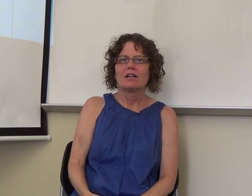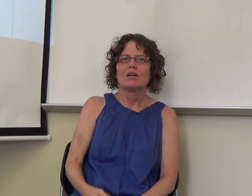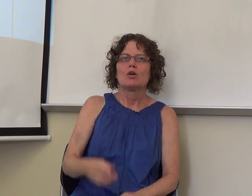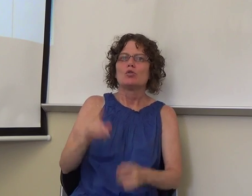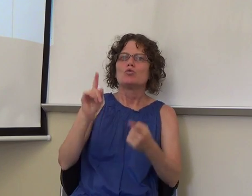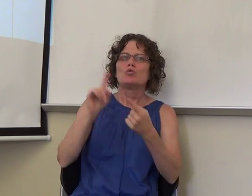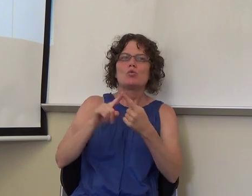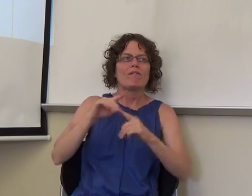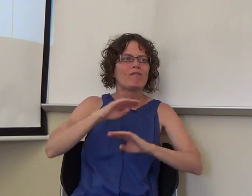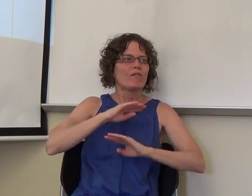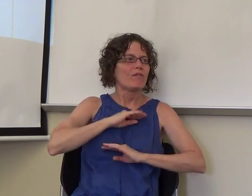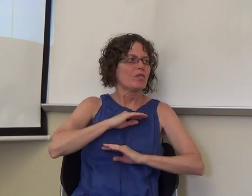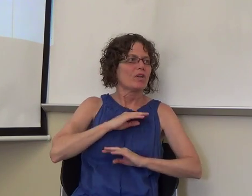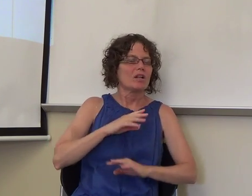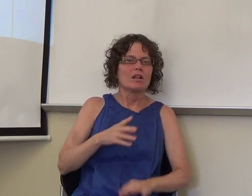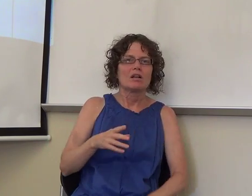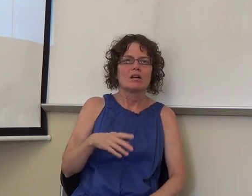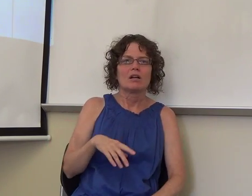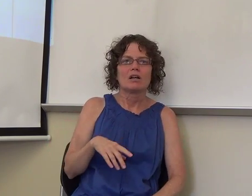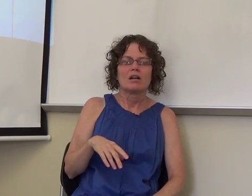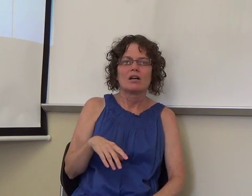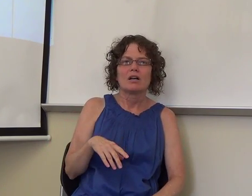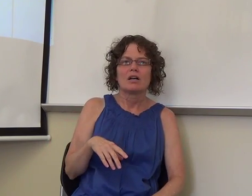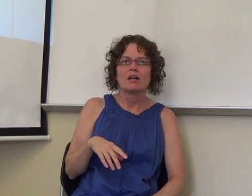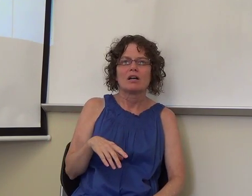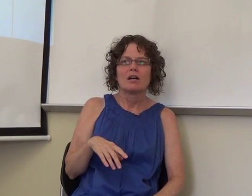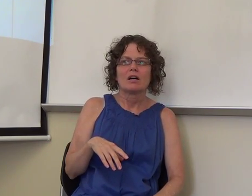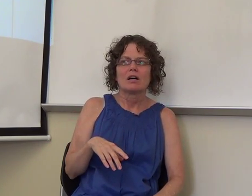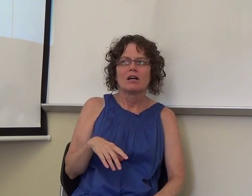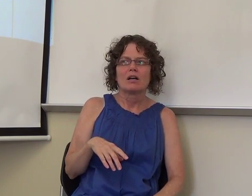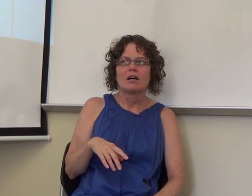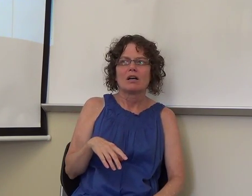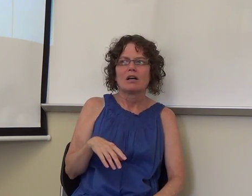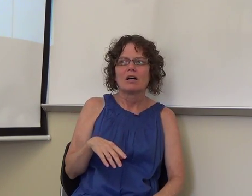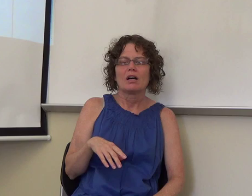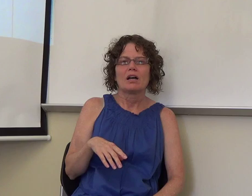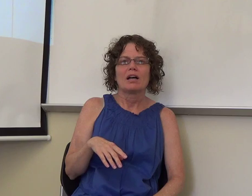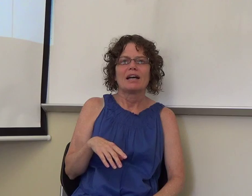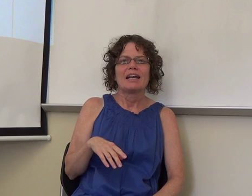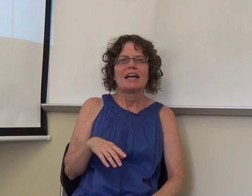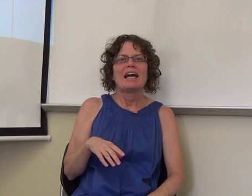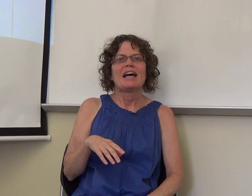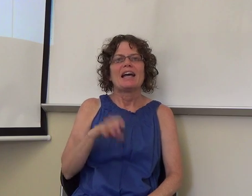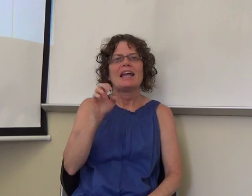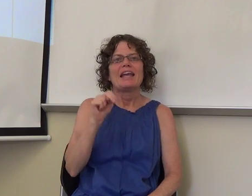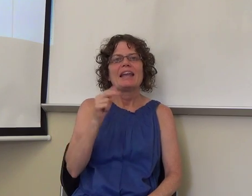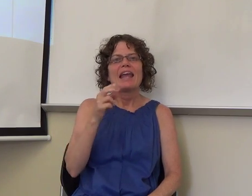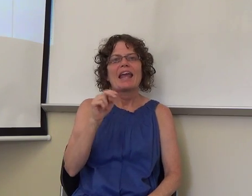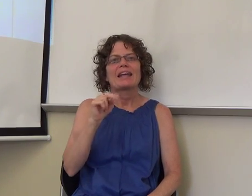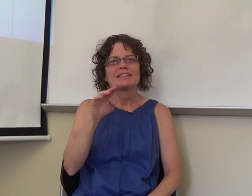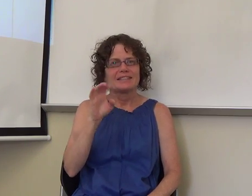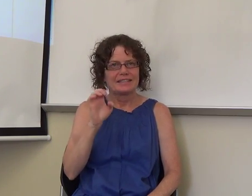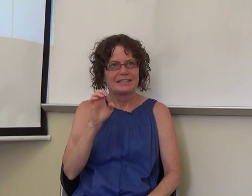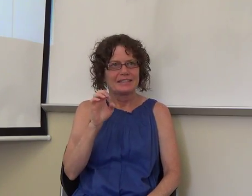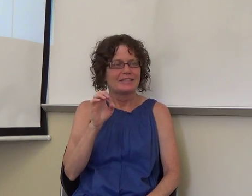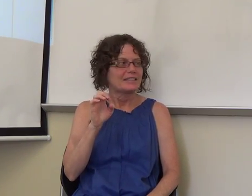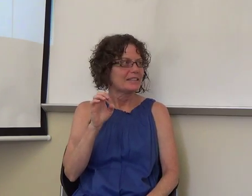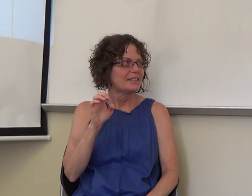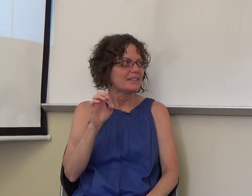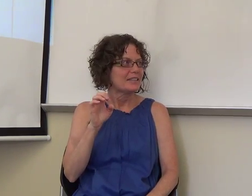to to adjust. enhance something. Not, that's not, no, it doesn't, it has to adjust in a specific way. Adjust upward. If